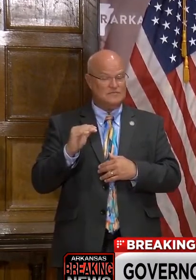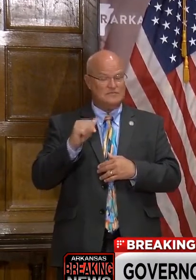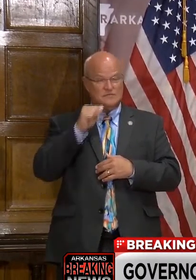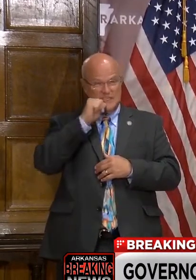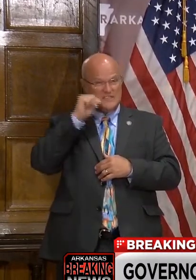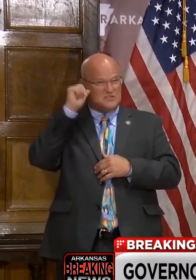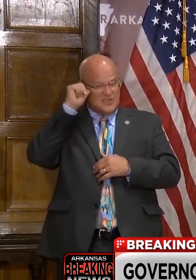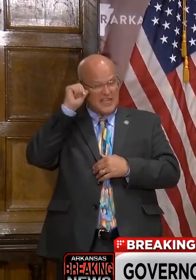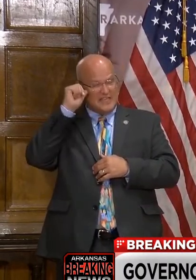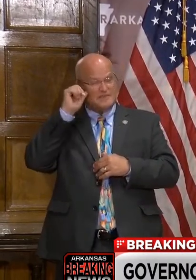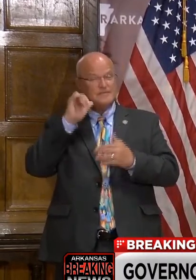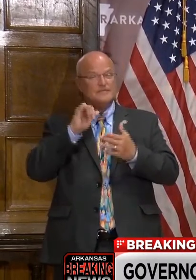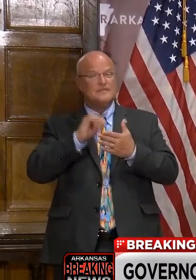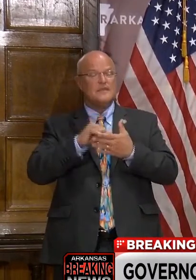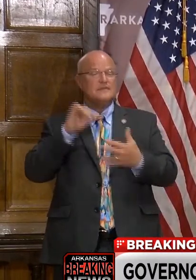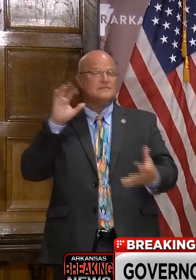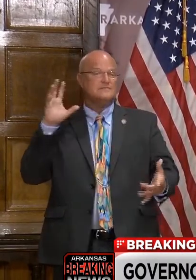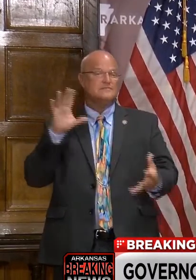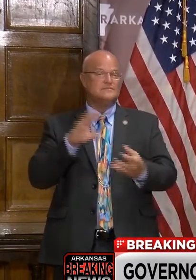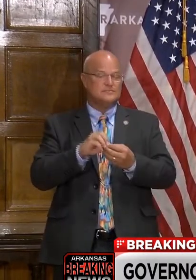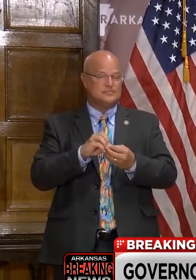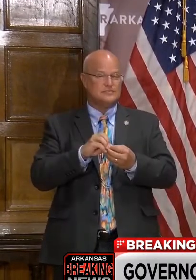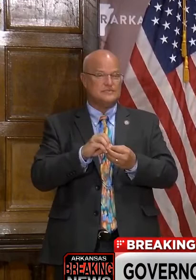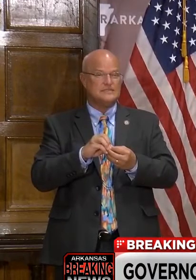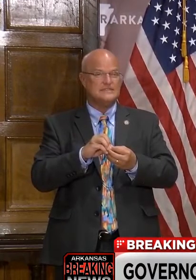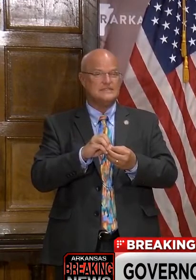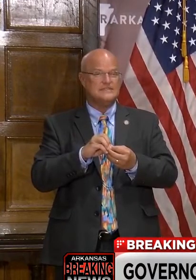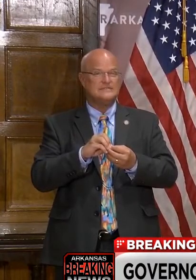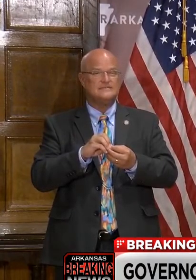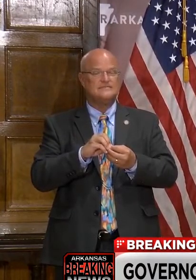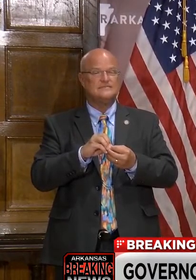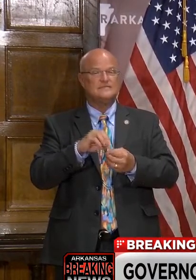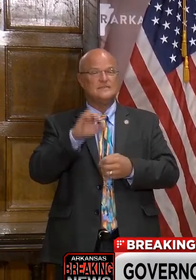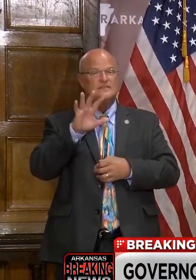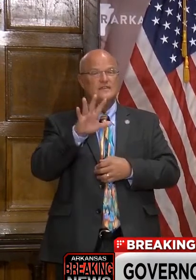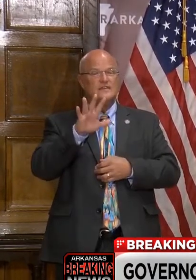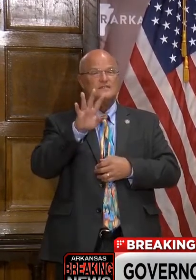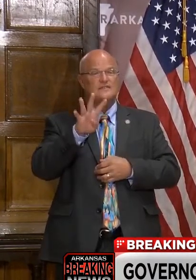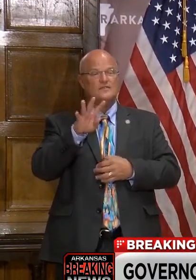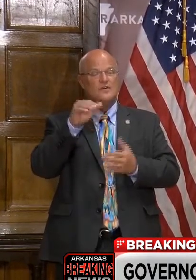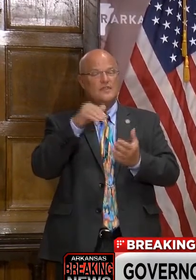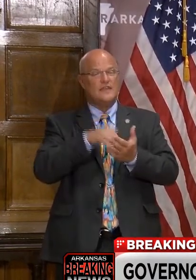day. That brings us to a total cumulative cases of